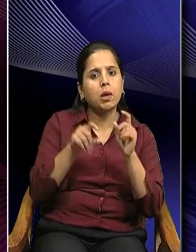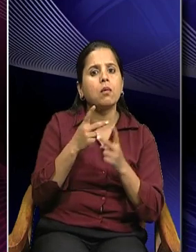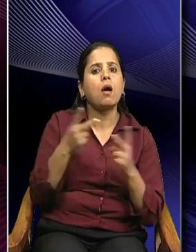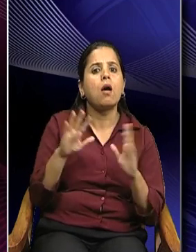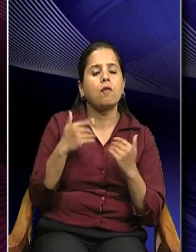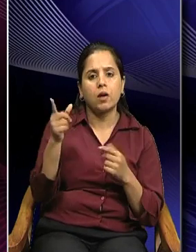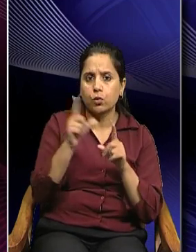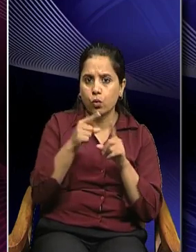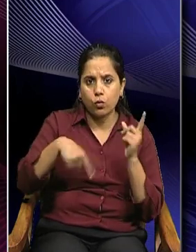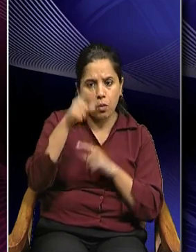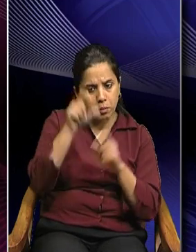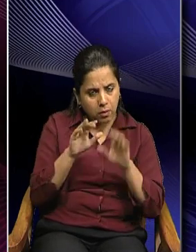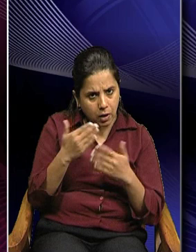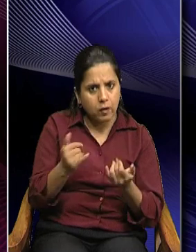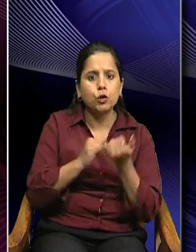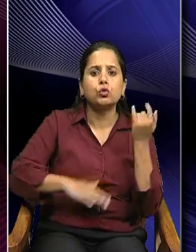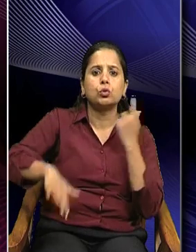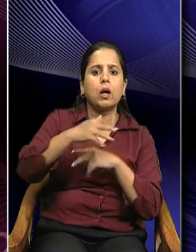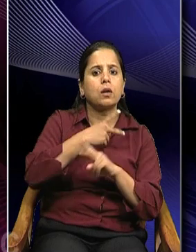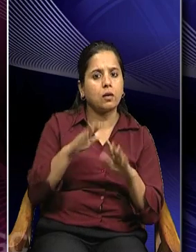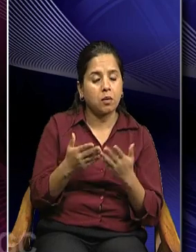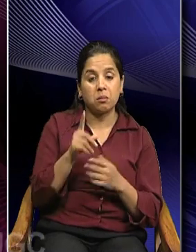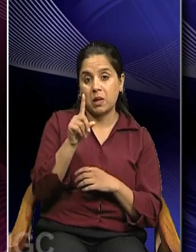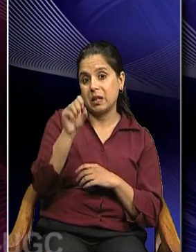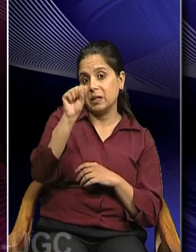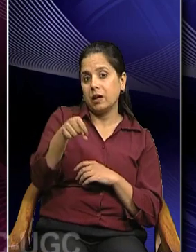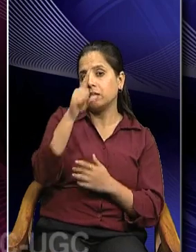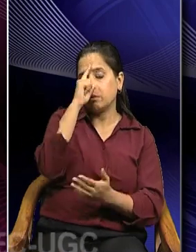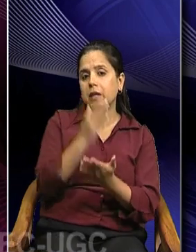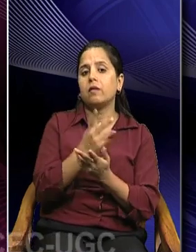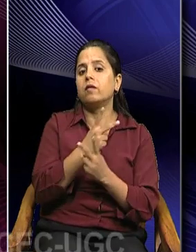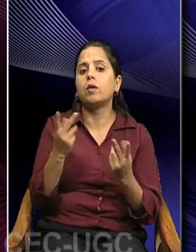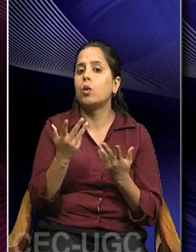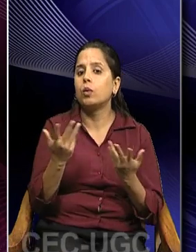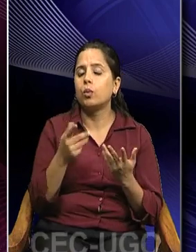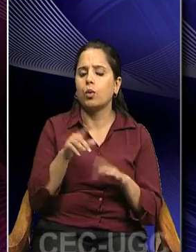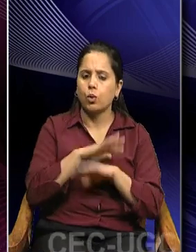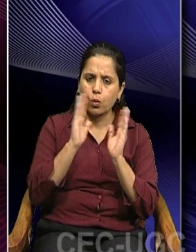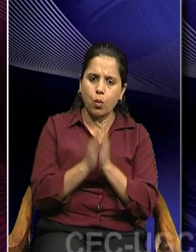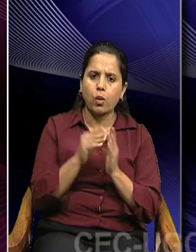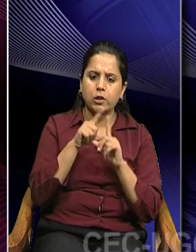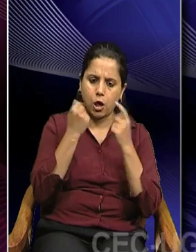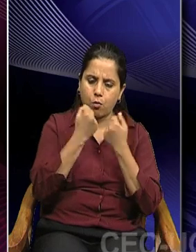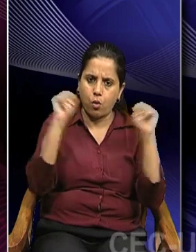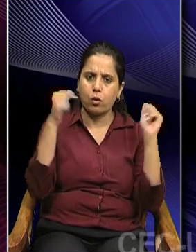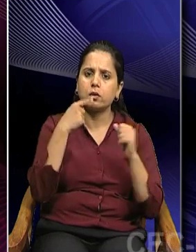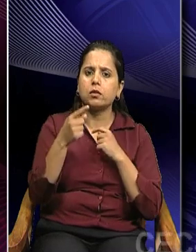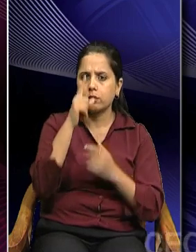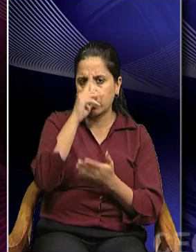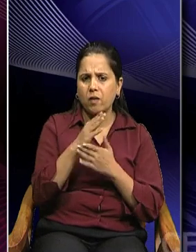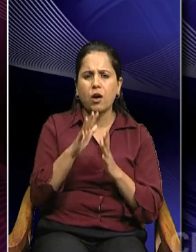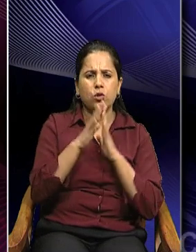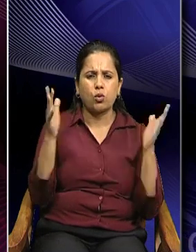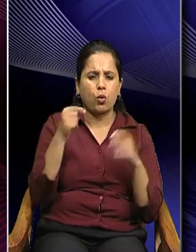it for the people, for the society. But yes, they believe in total democracy and not so much